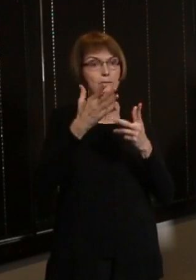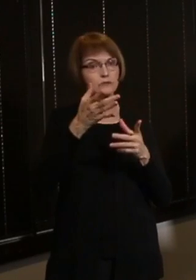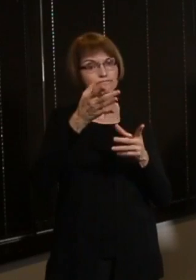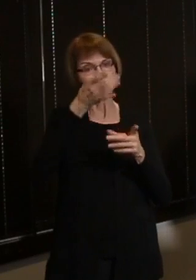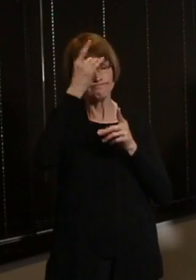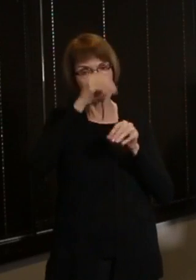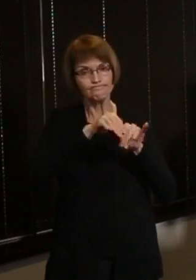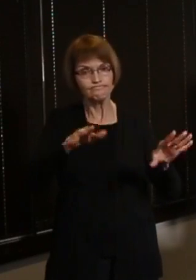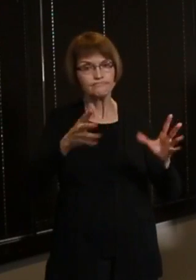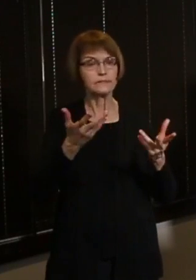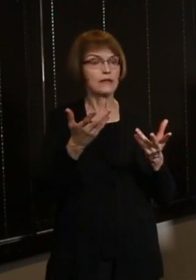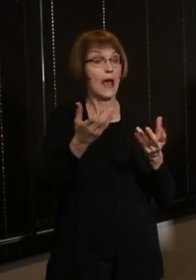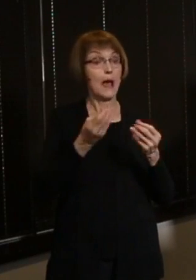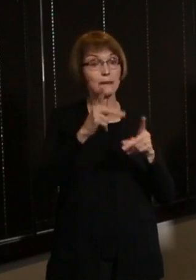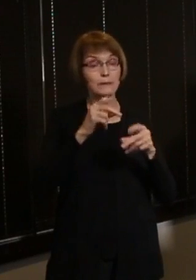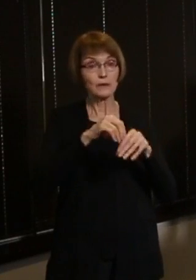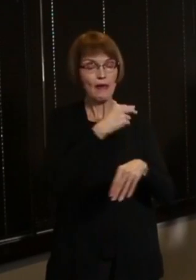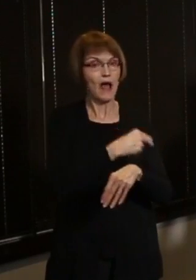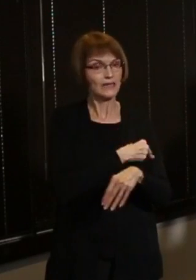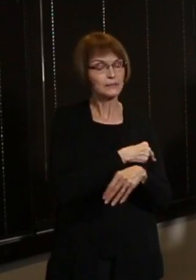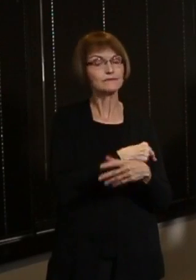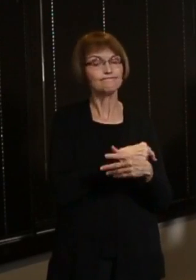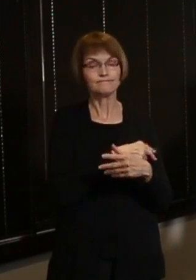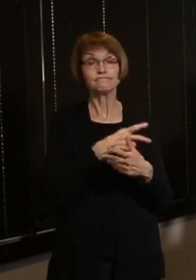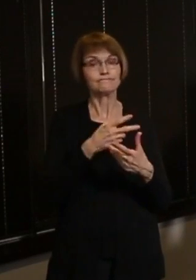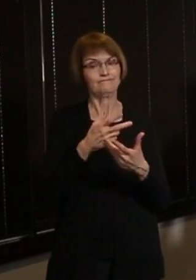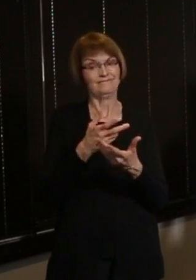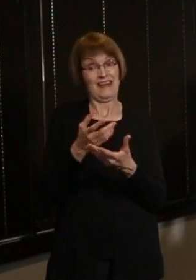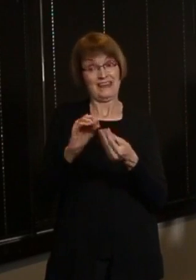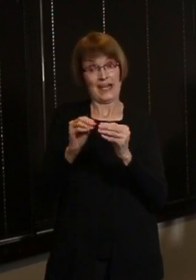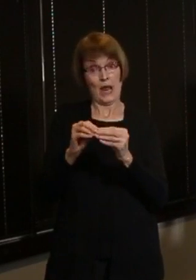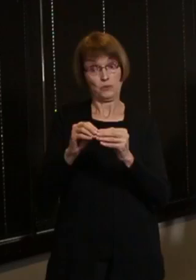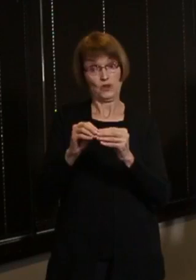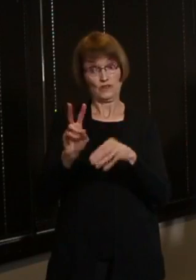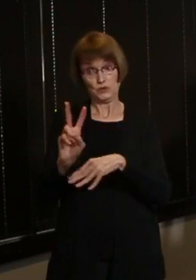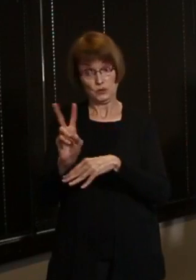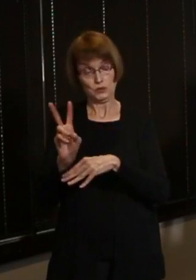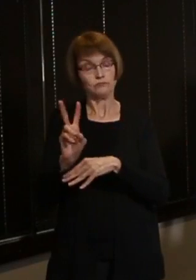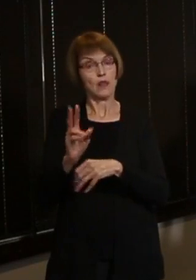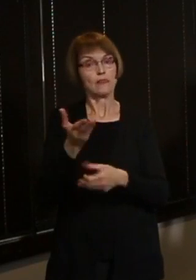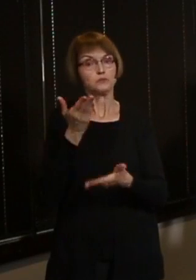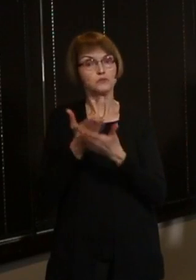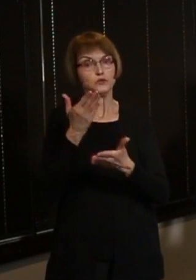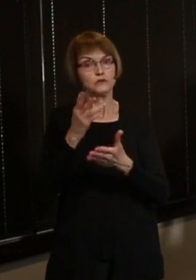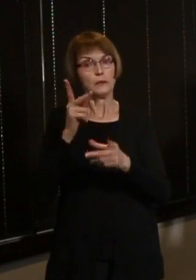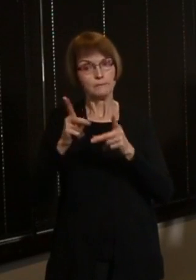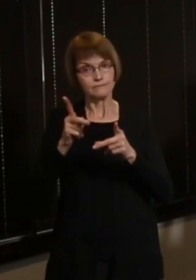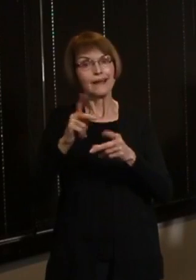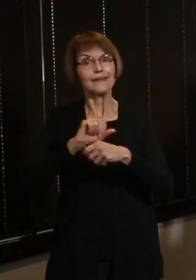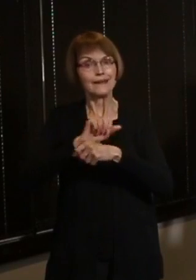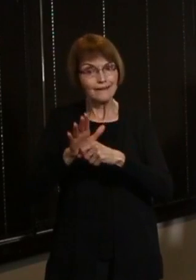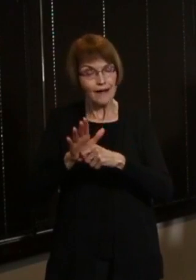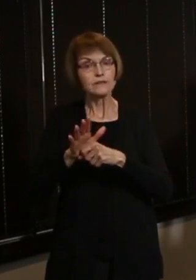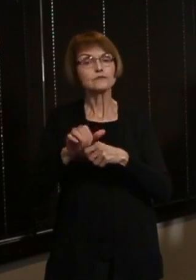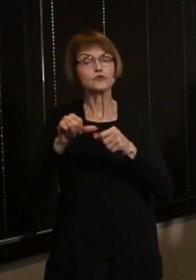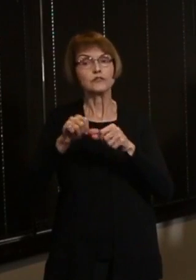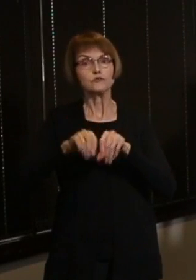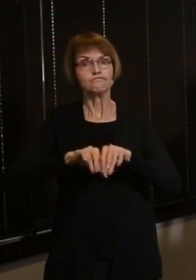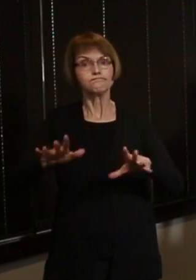hospital census. So the virus is still continuing to infect people in the St. Louis metropolitan